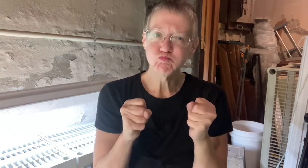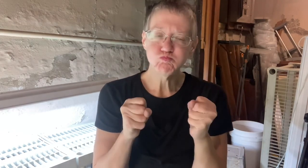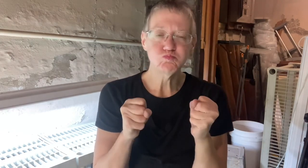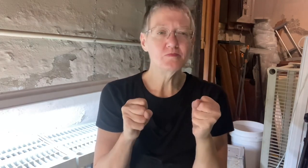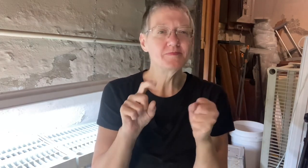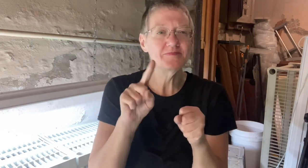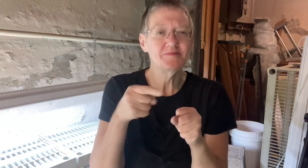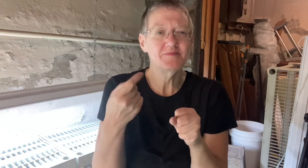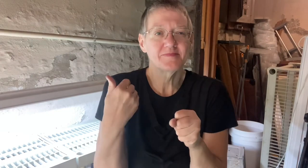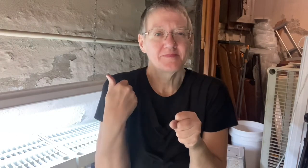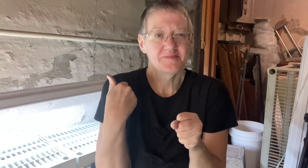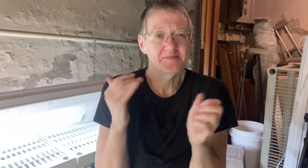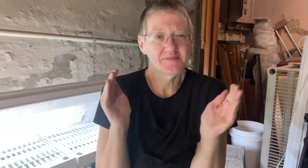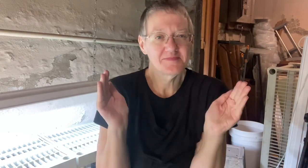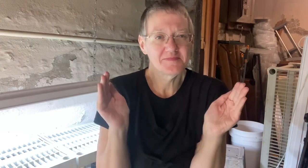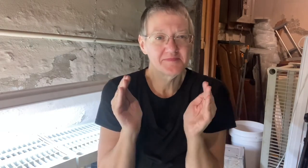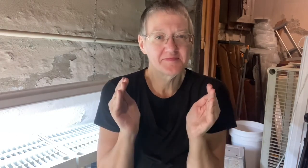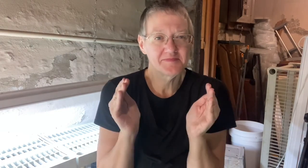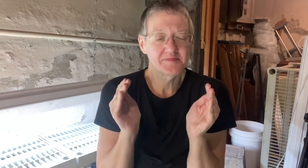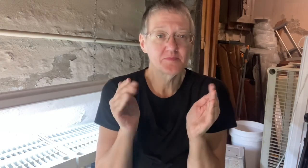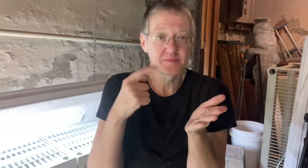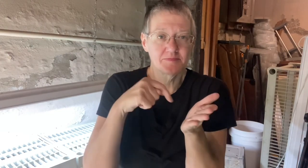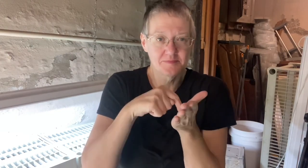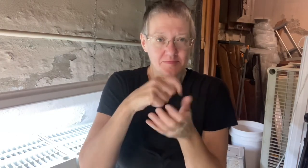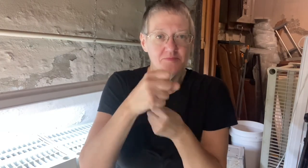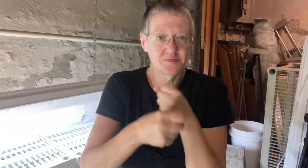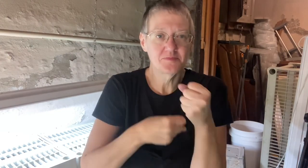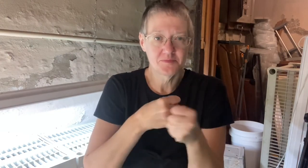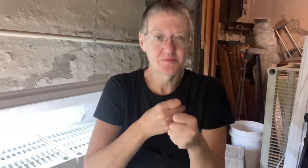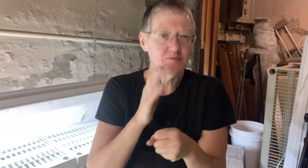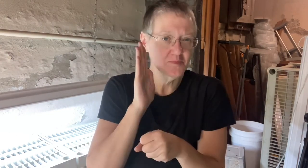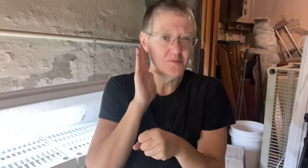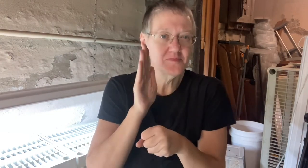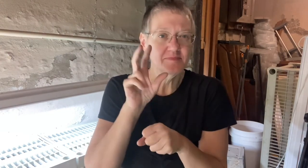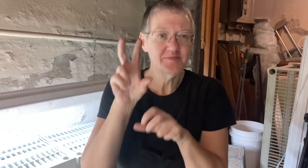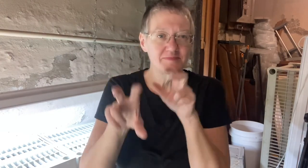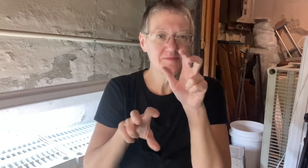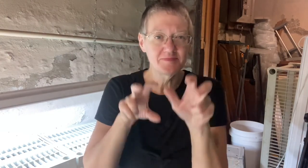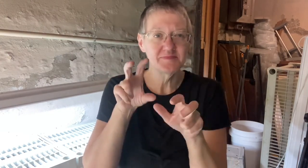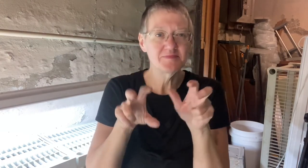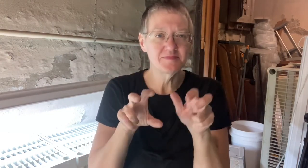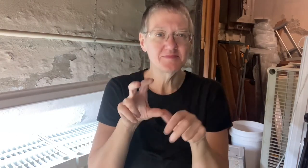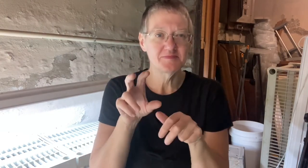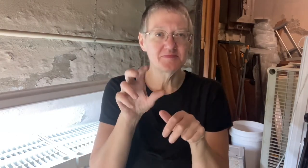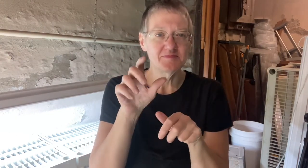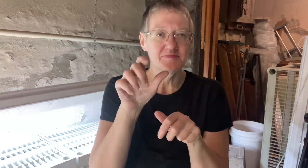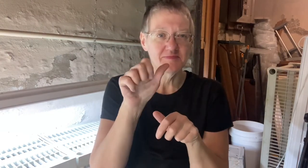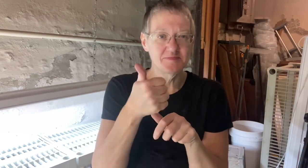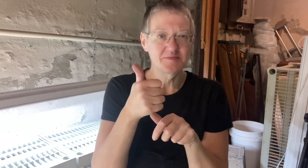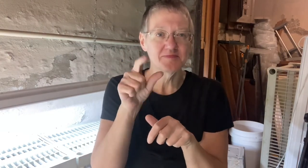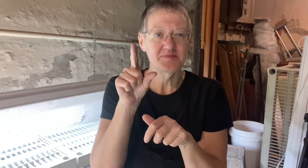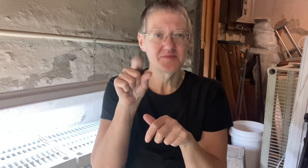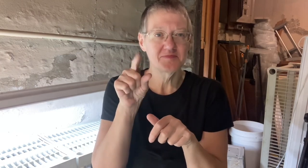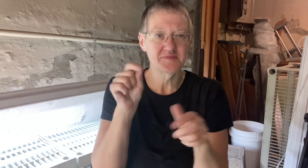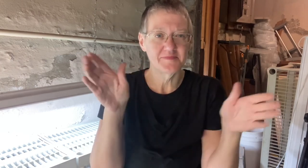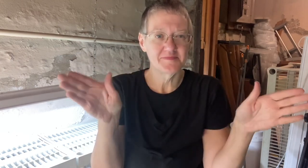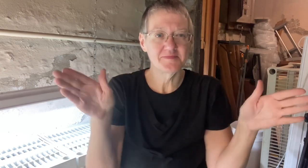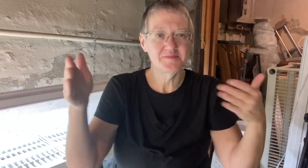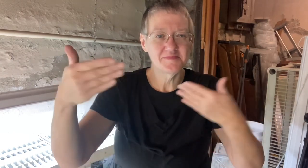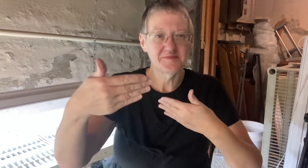They're really sturdy, but I only have the small size. And this year I am going to invest in the 10 by 20